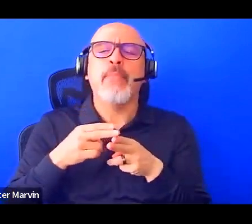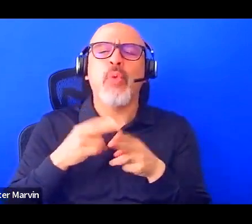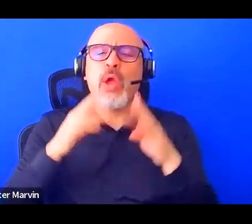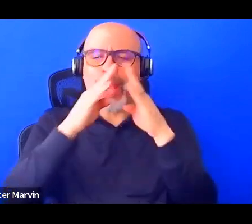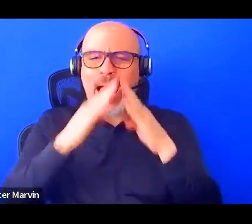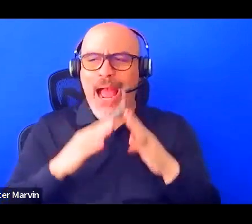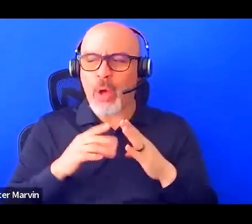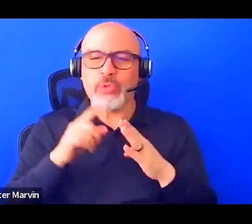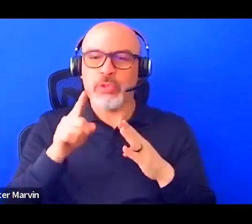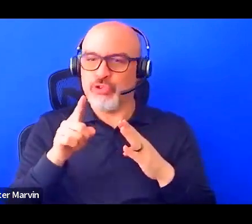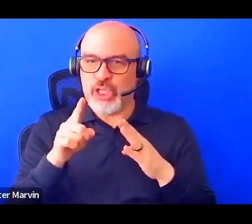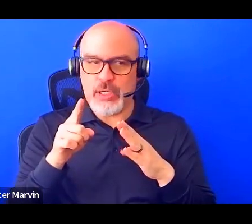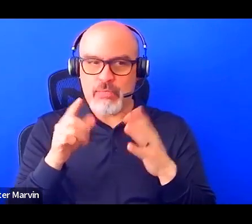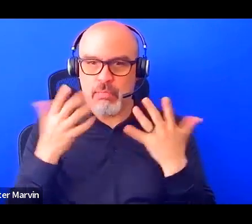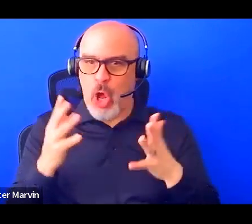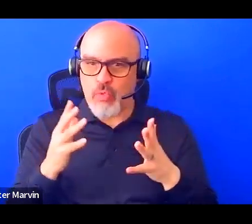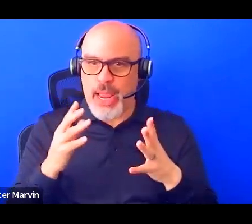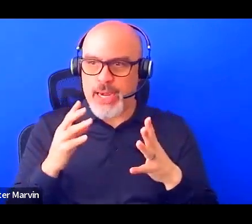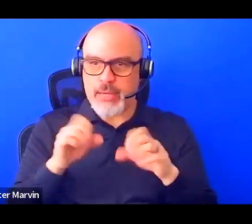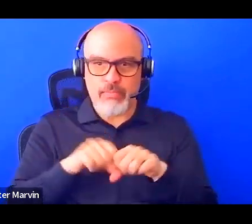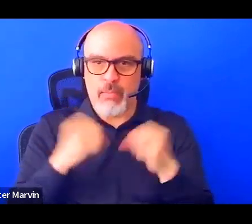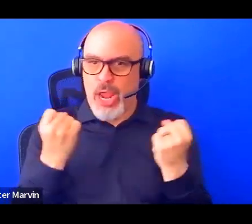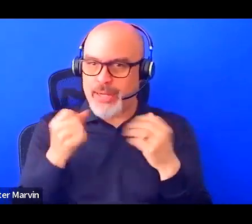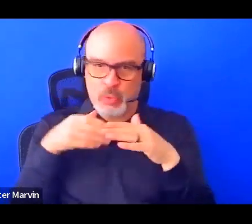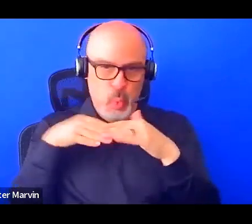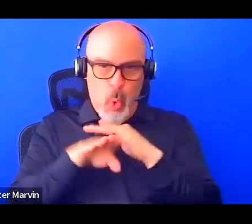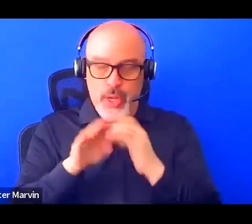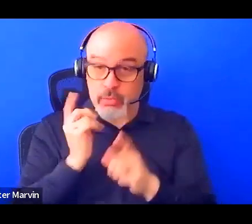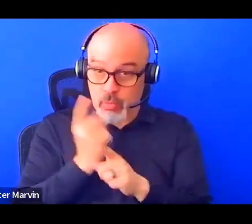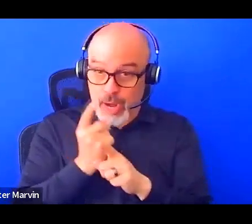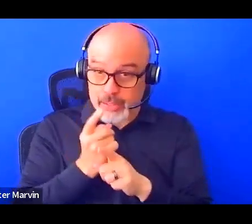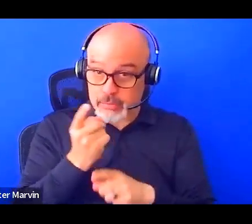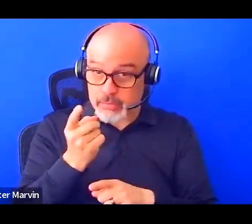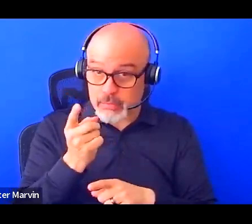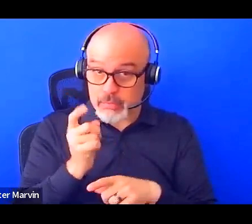been trespassed. Is that your understanding also?